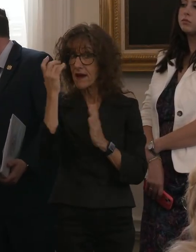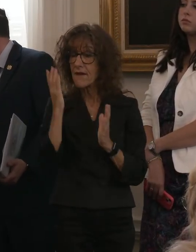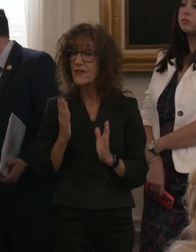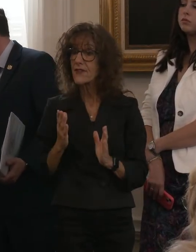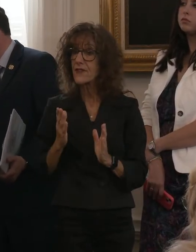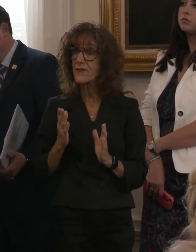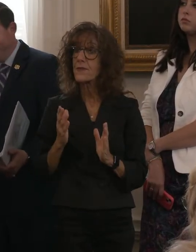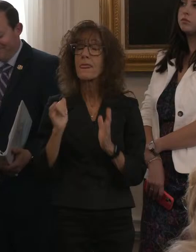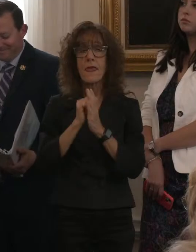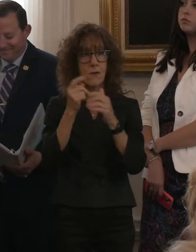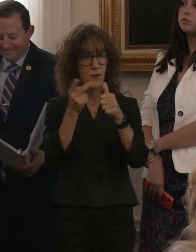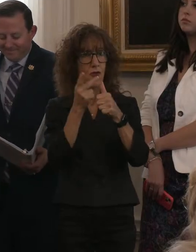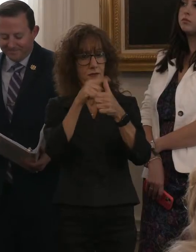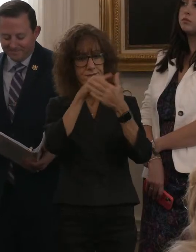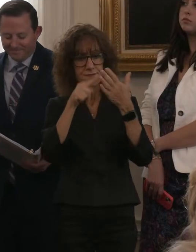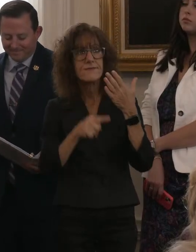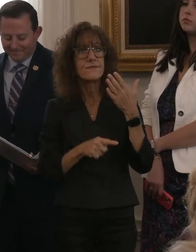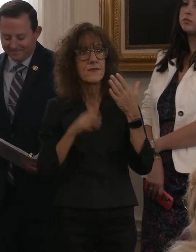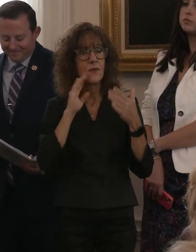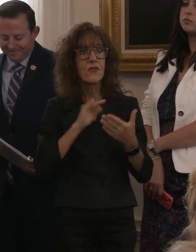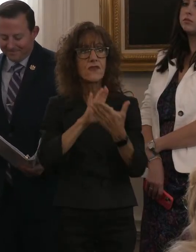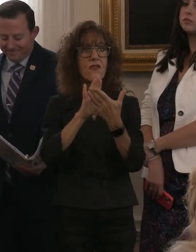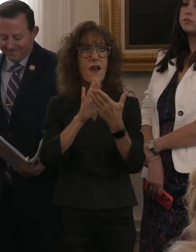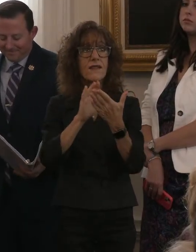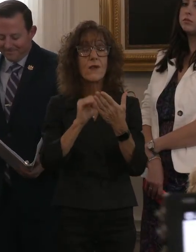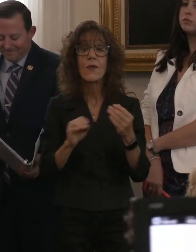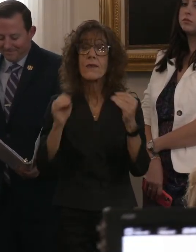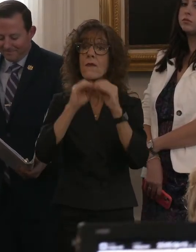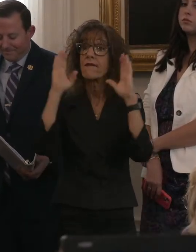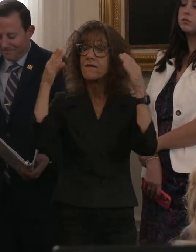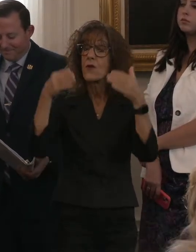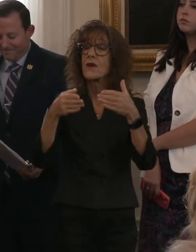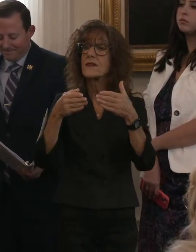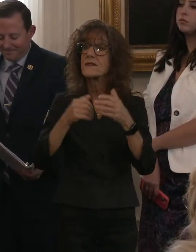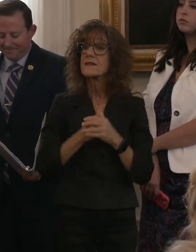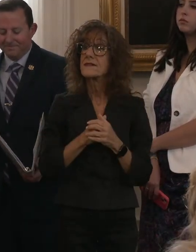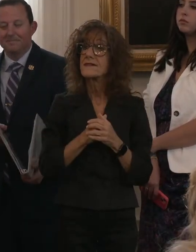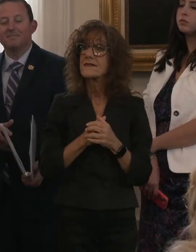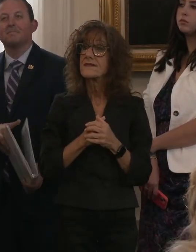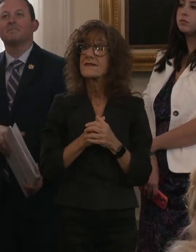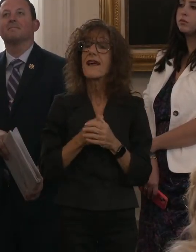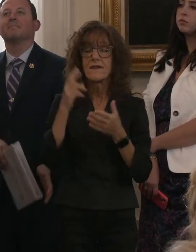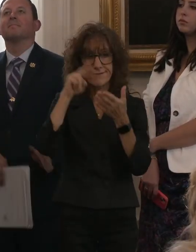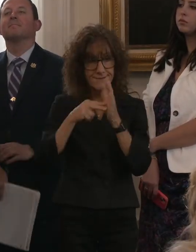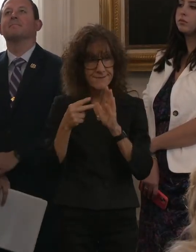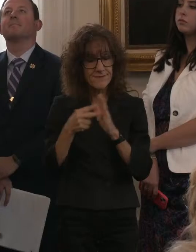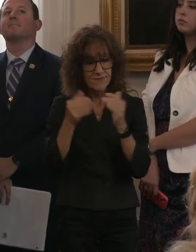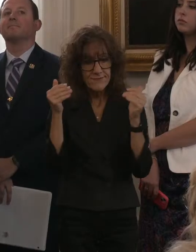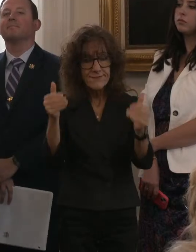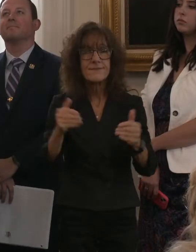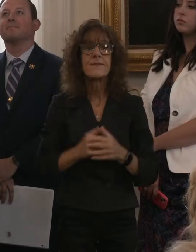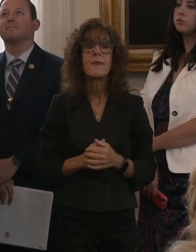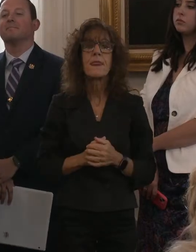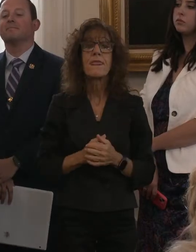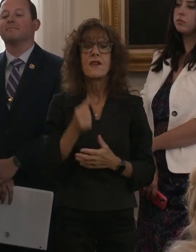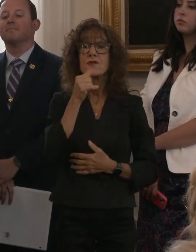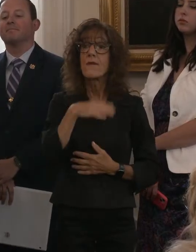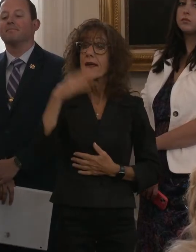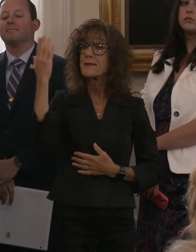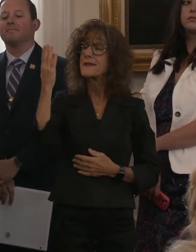administration will continue to address with increased focus and intentionality. And so, Madam